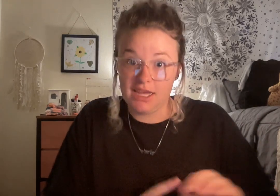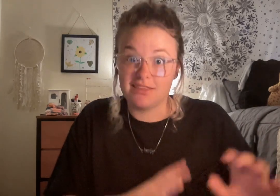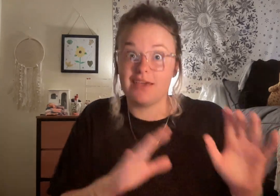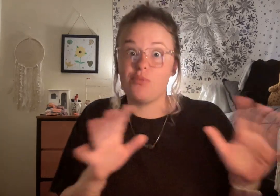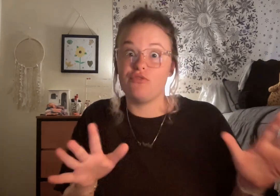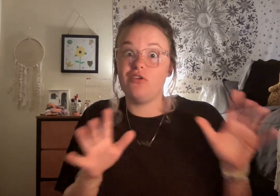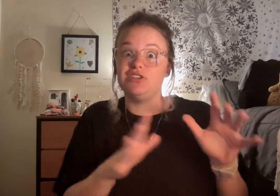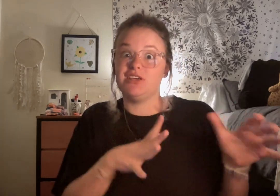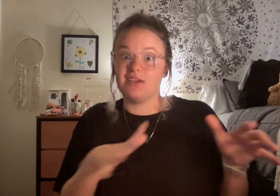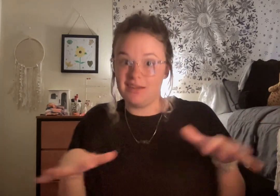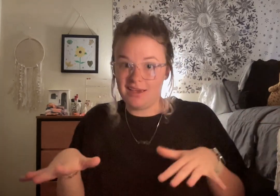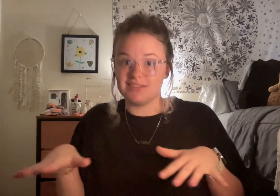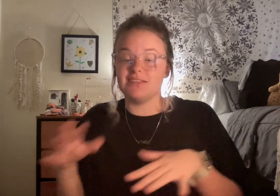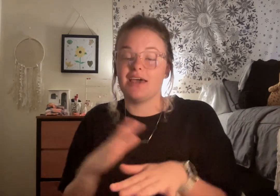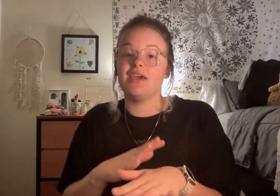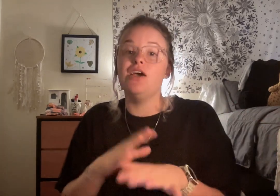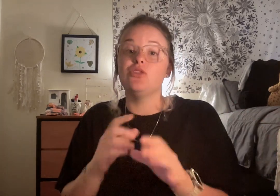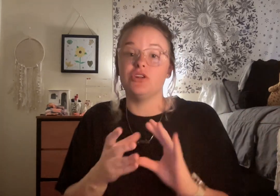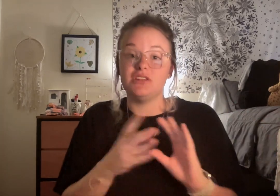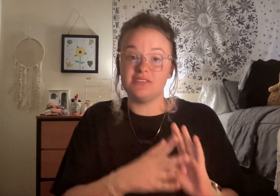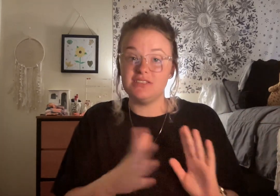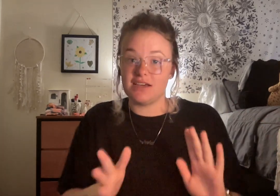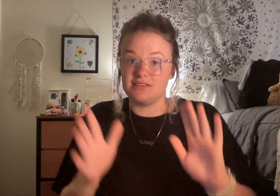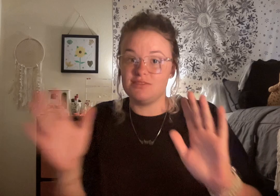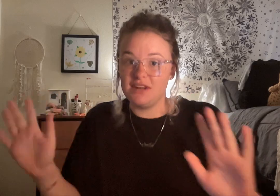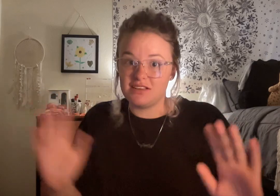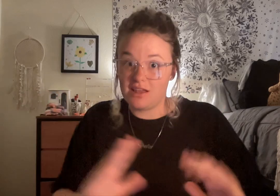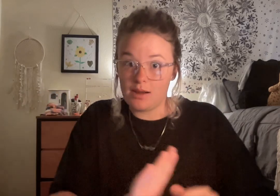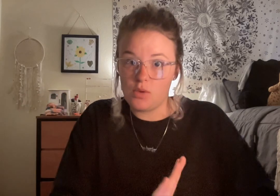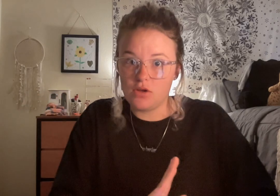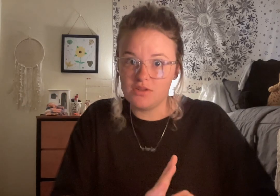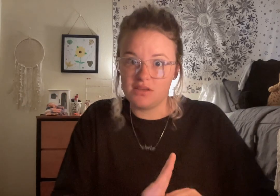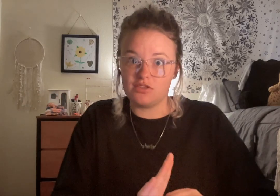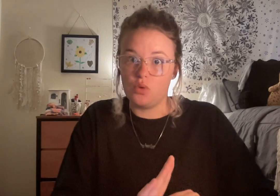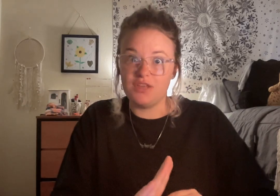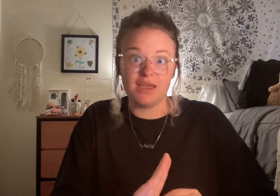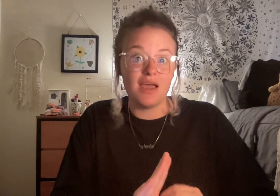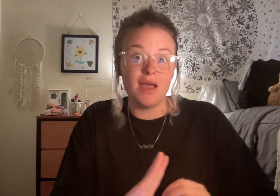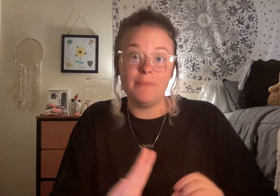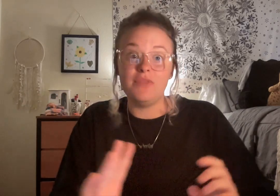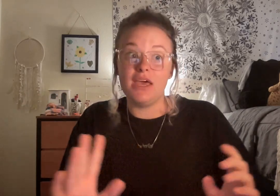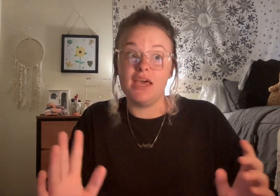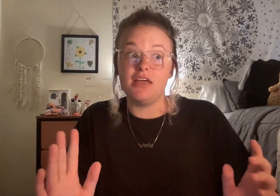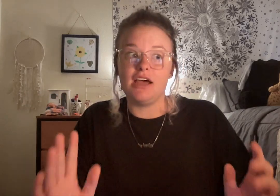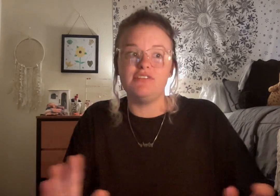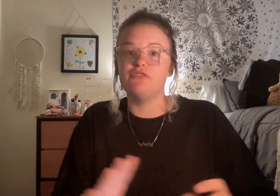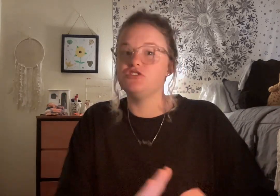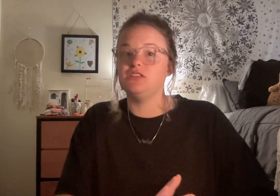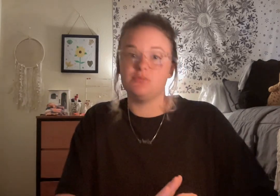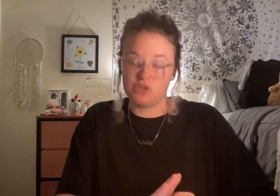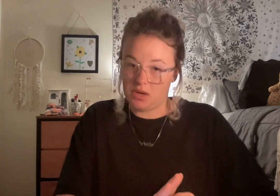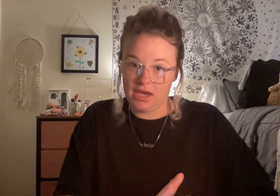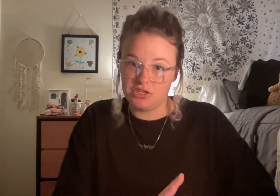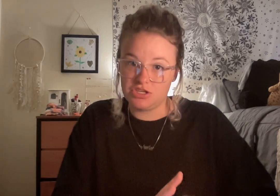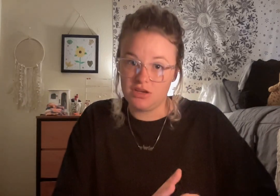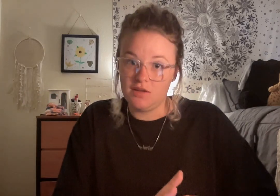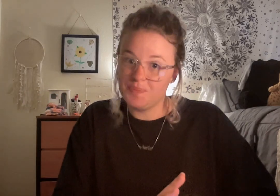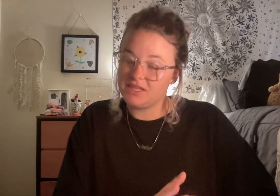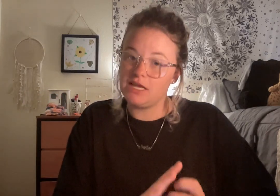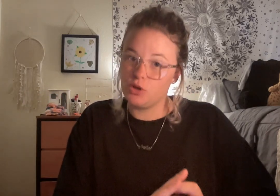like morphology can connect, and like learning the syntax and semantics. And I went on to like this whole thing, and I've never seen them so engaged. Like, they learned